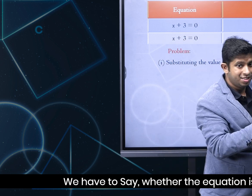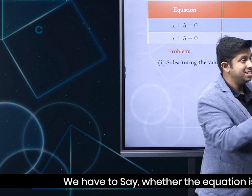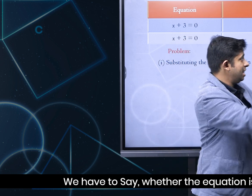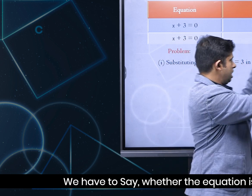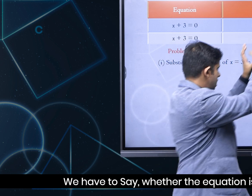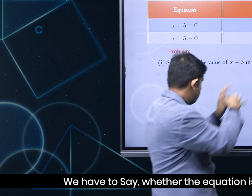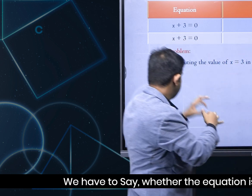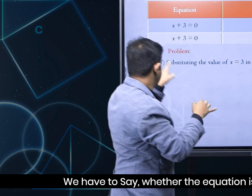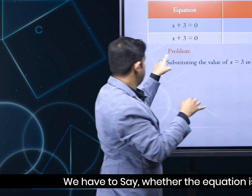satisfied or not.